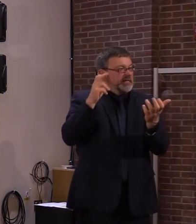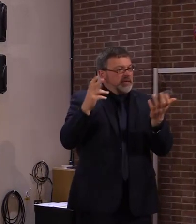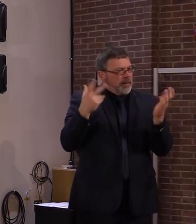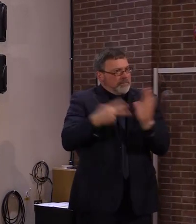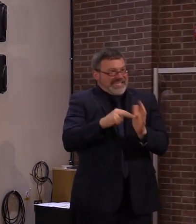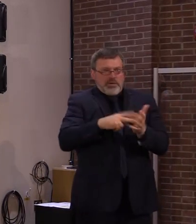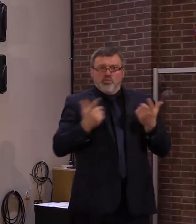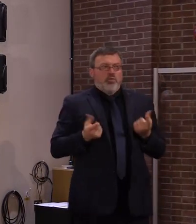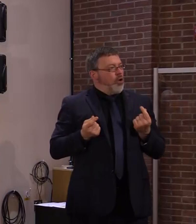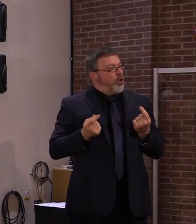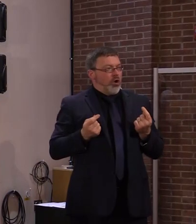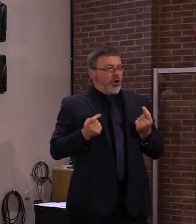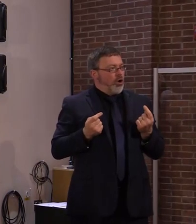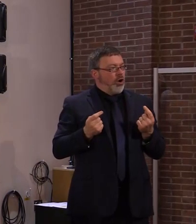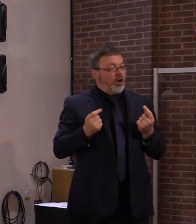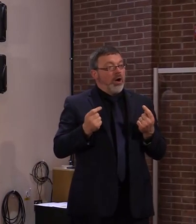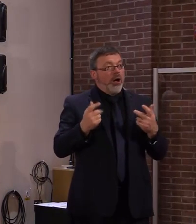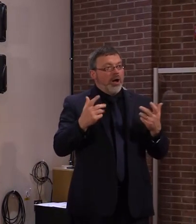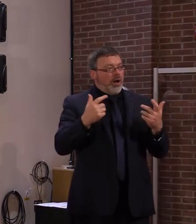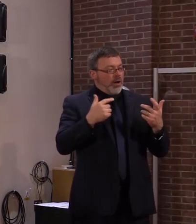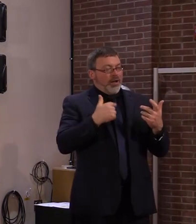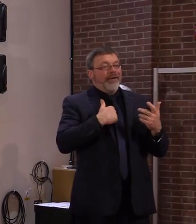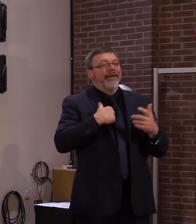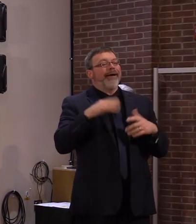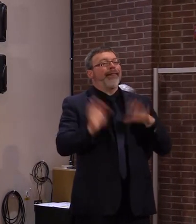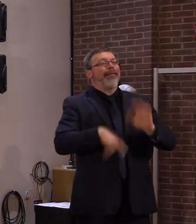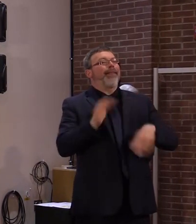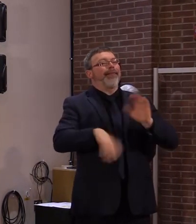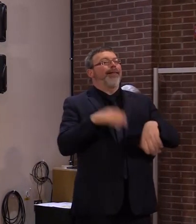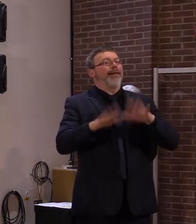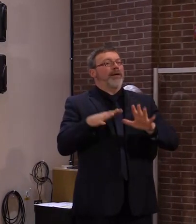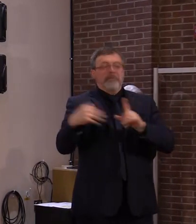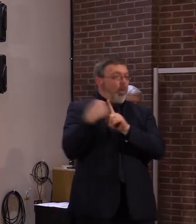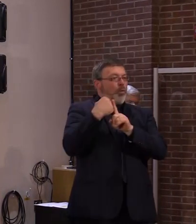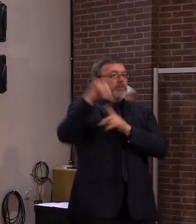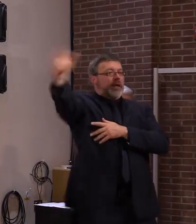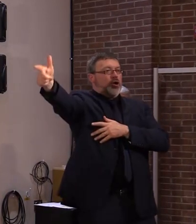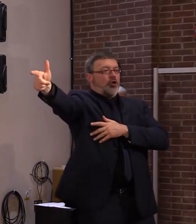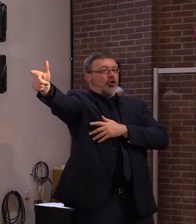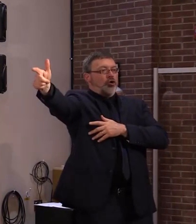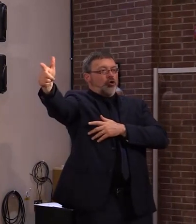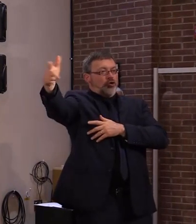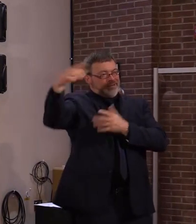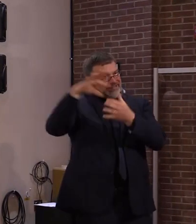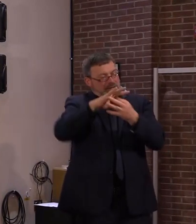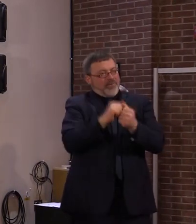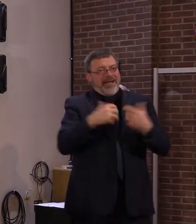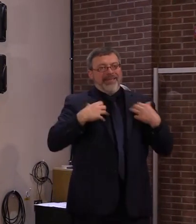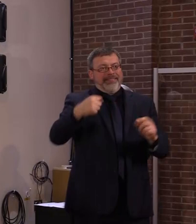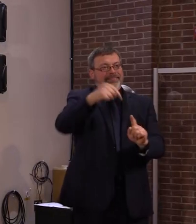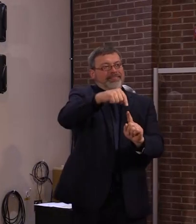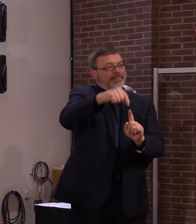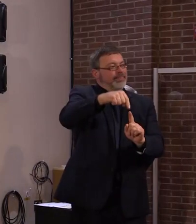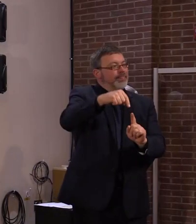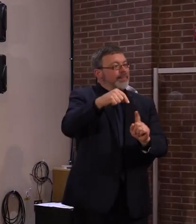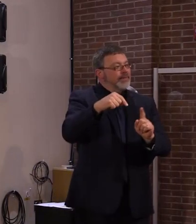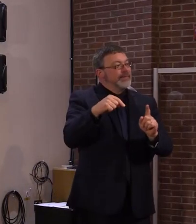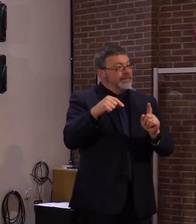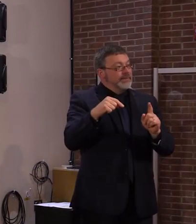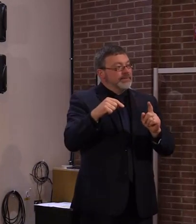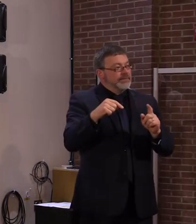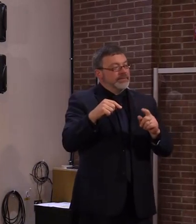on health. The bottom line is that this demand on the healthcare system is going to continue for some